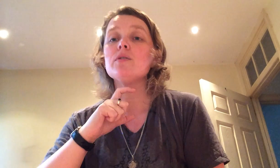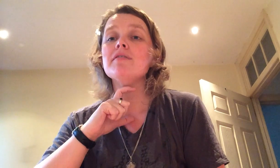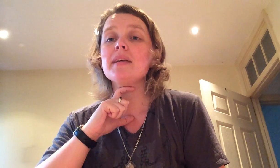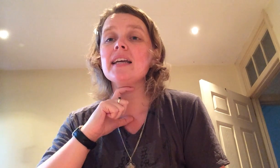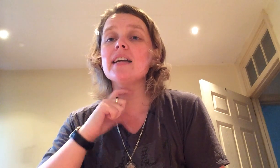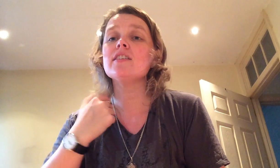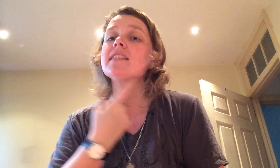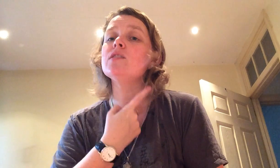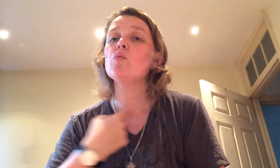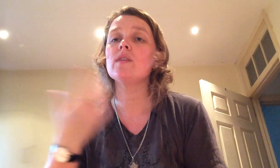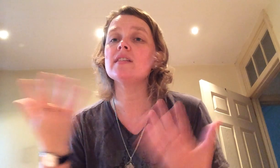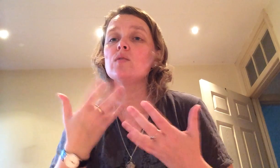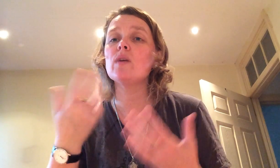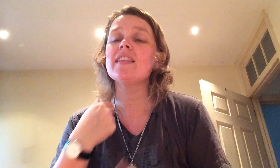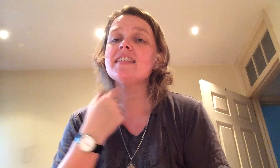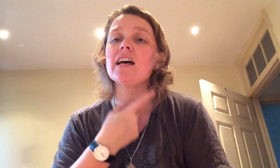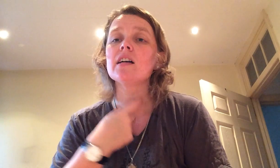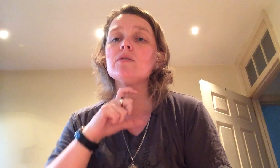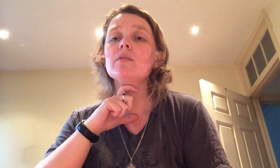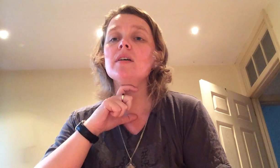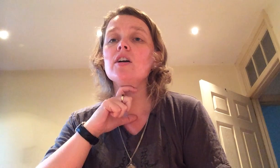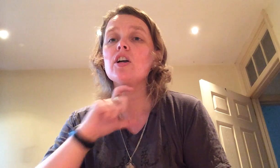it from here because this is where the sound comes from.